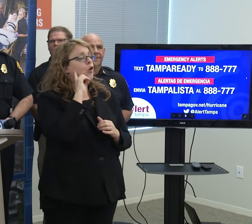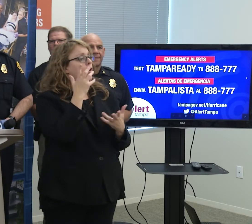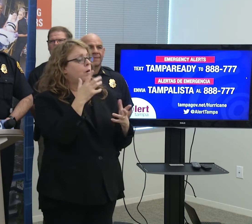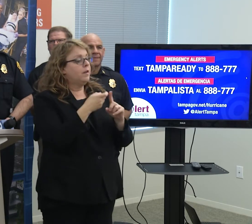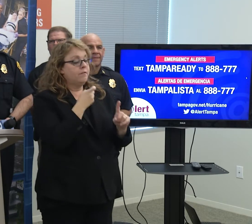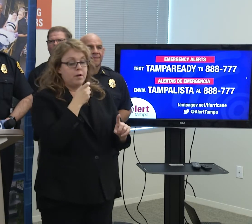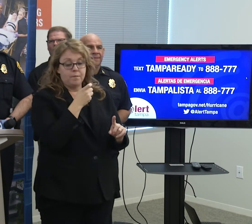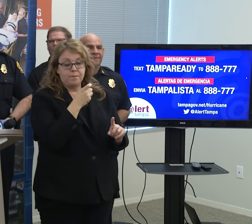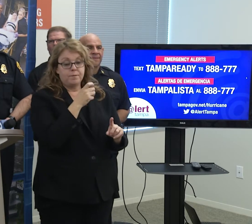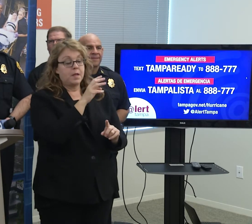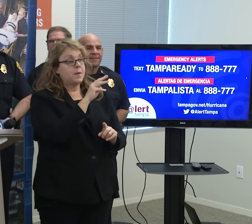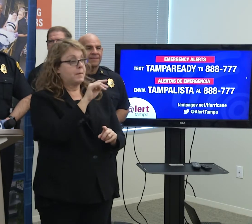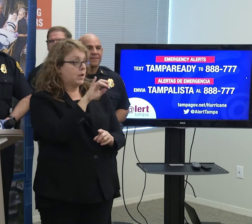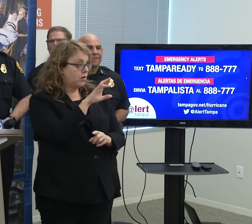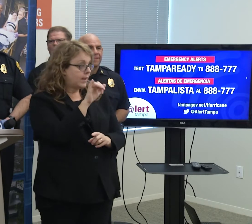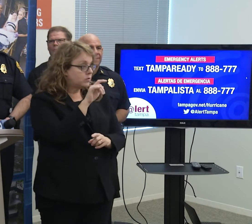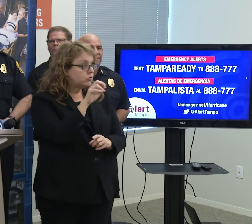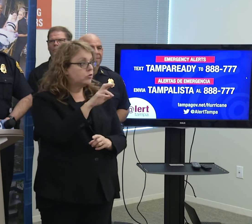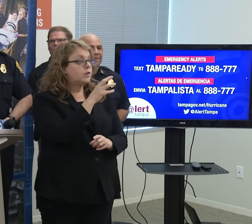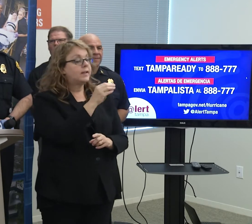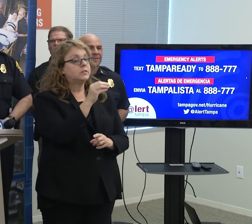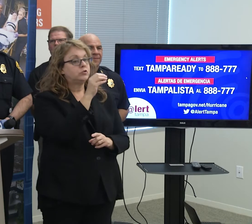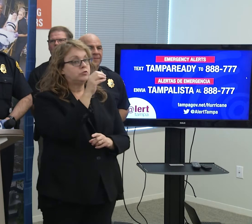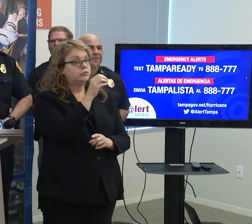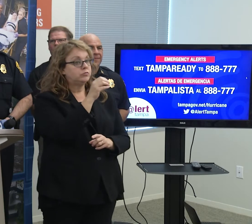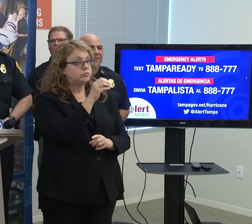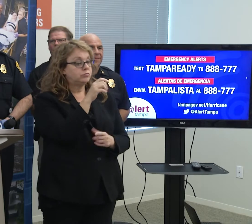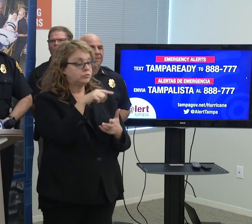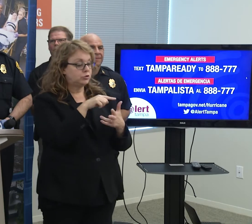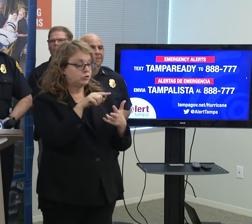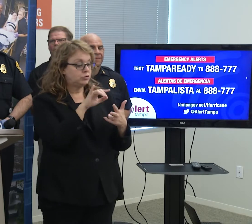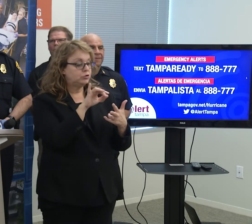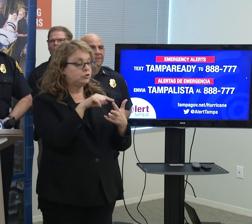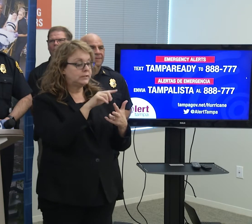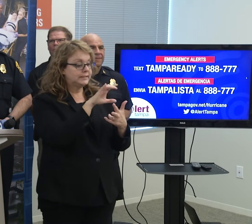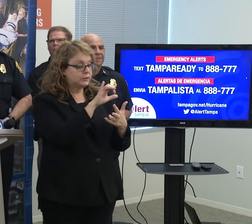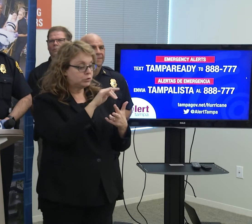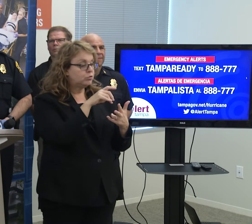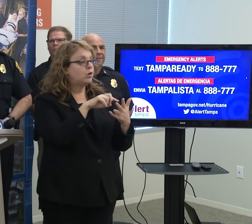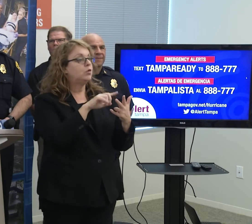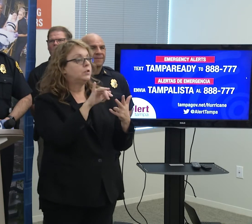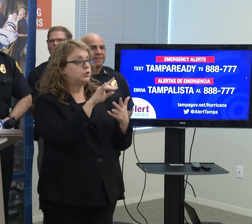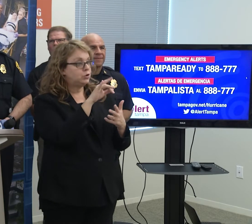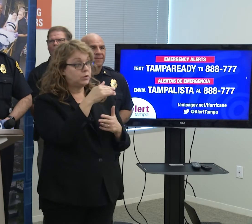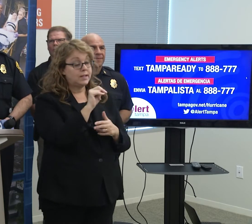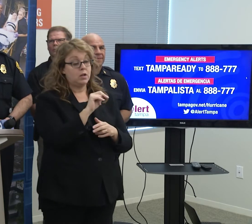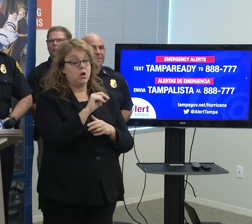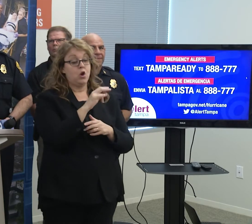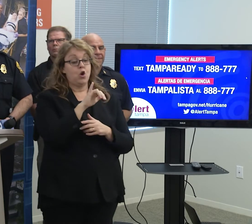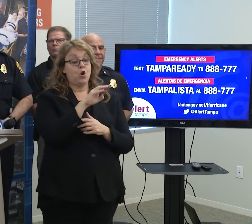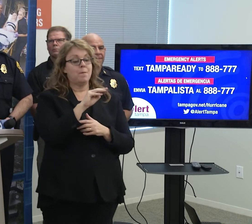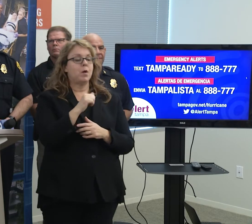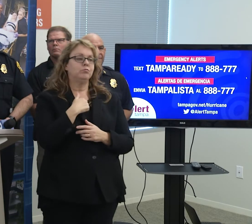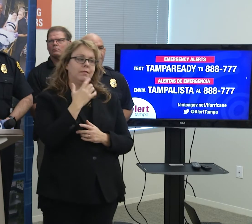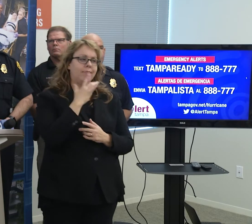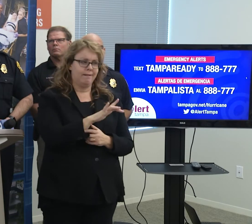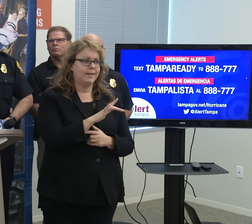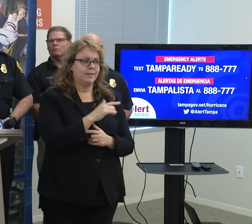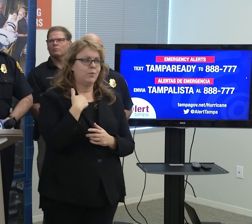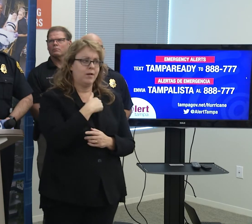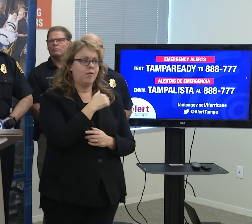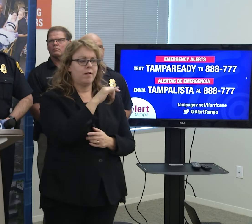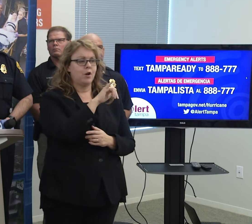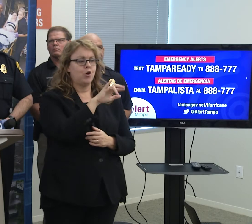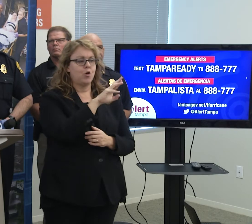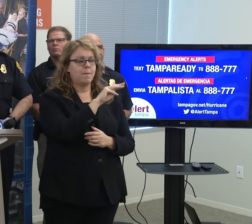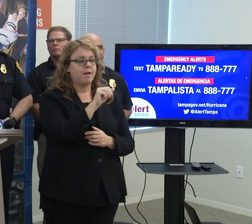from Mayor Castor and Chief LoCicero and Chief Dugan, Hurricane Irma, we dodged a bullet. Okay, we dodged that bullet by